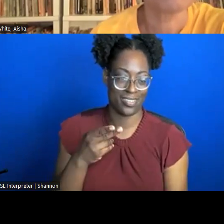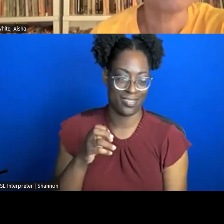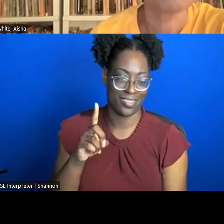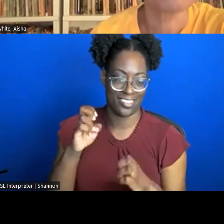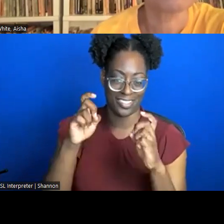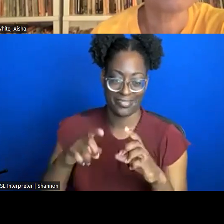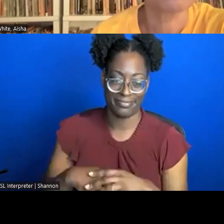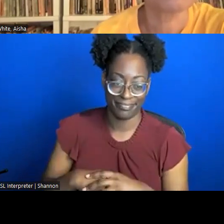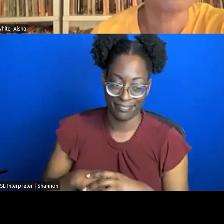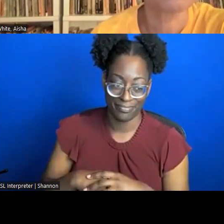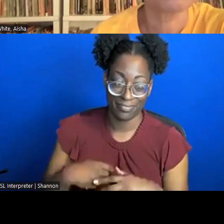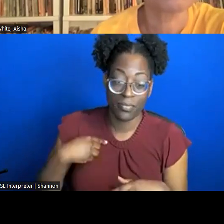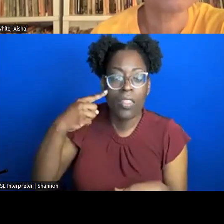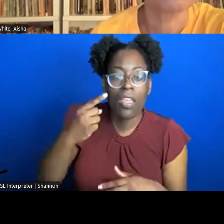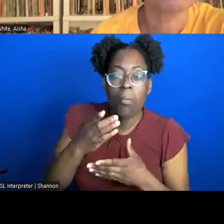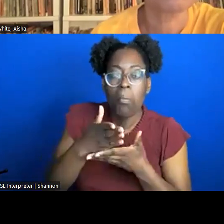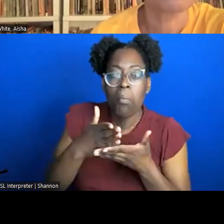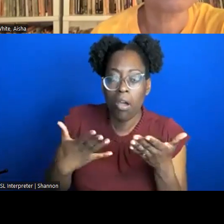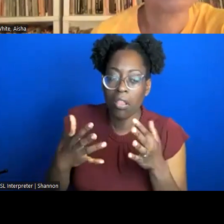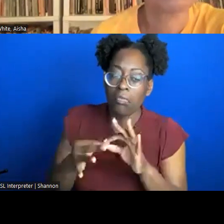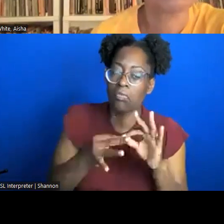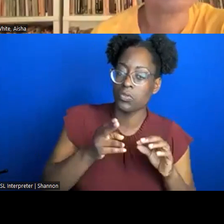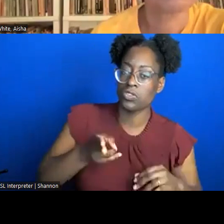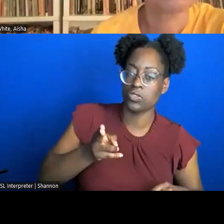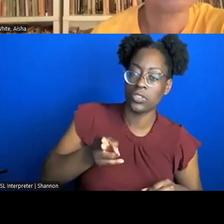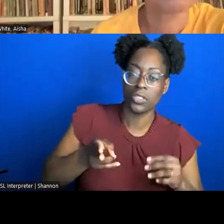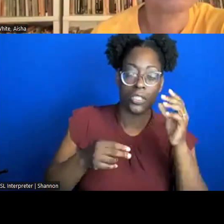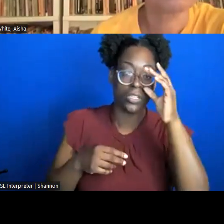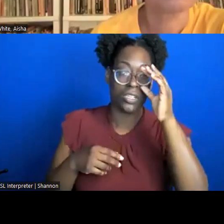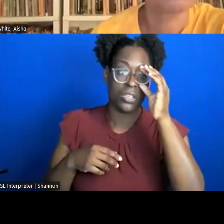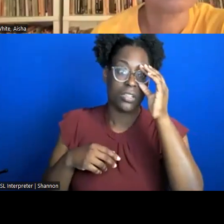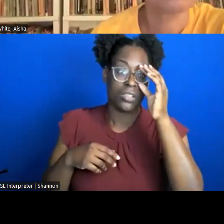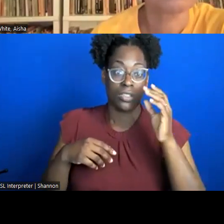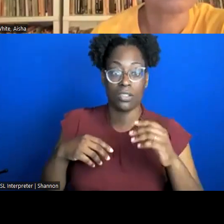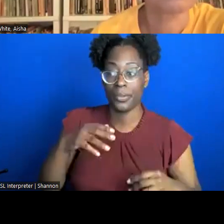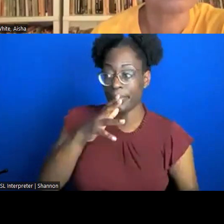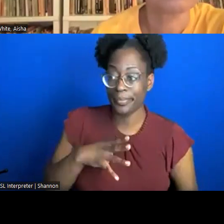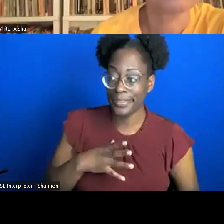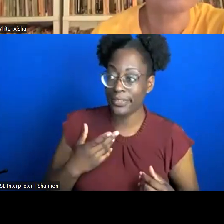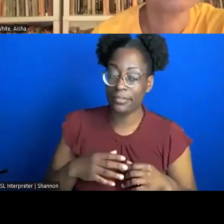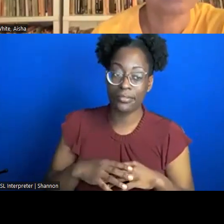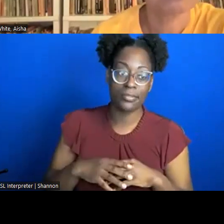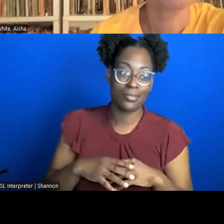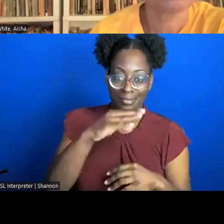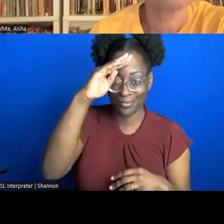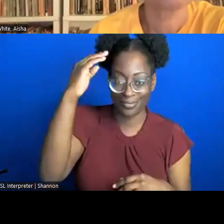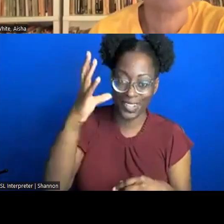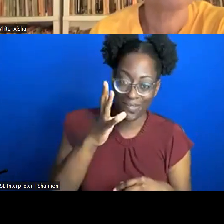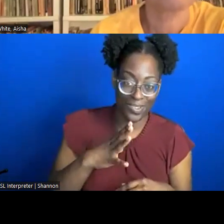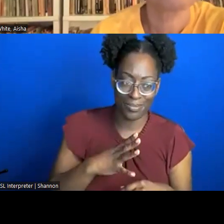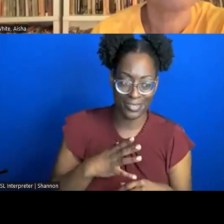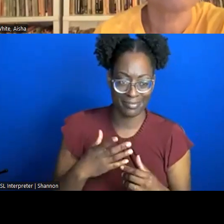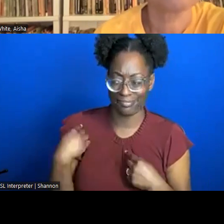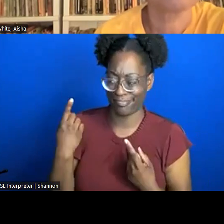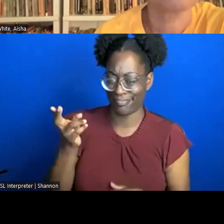Women and Black women taking care of ourselves has not been something that's been sort of celebrated, raised up,